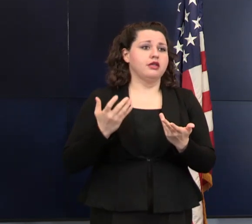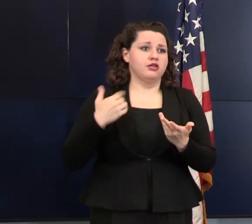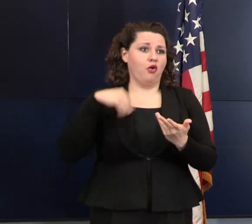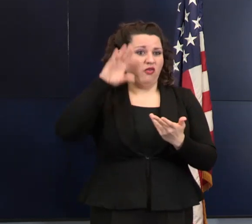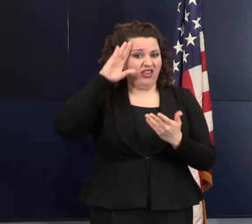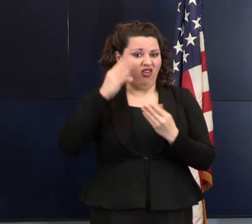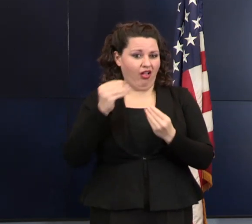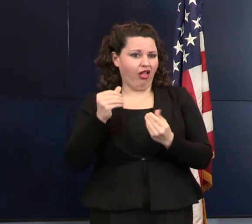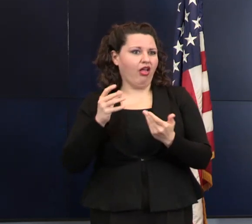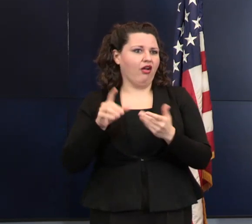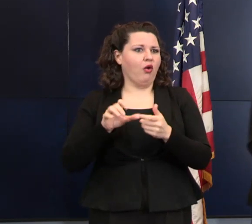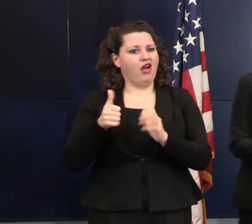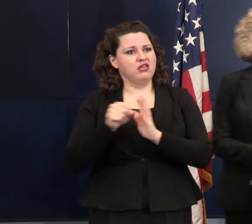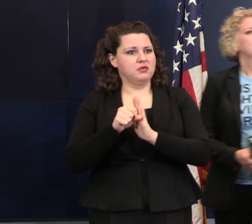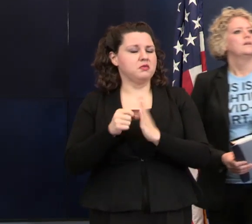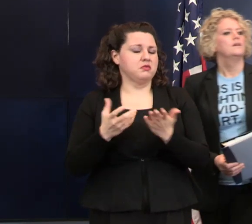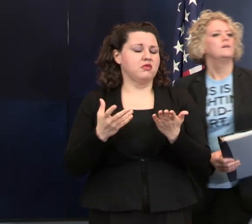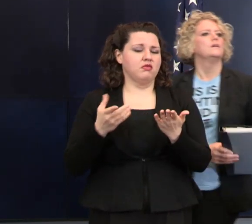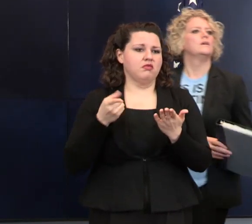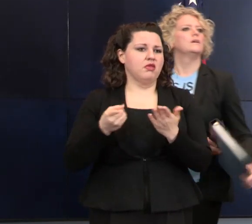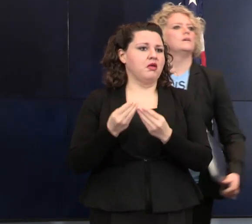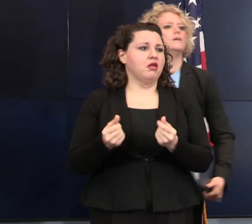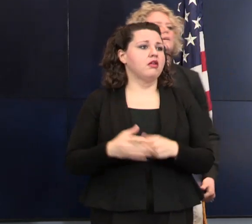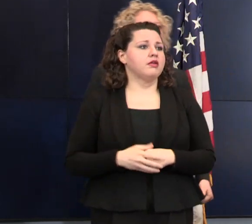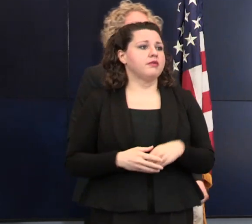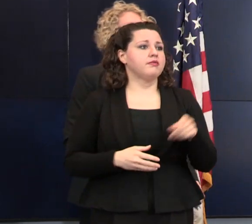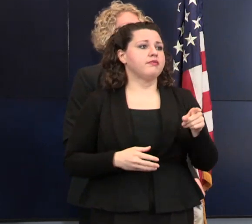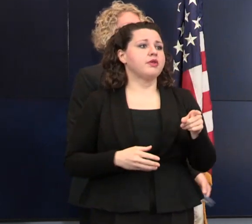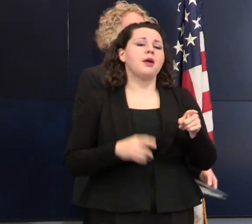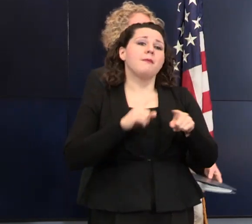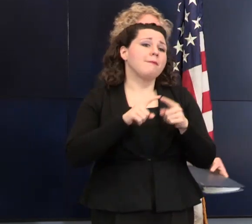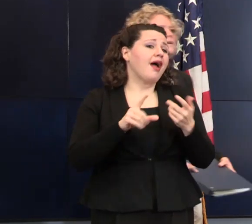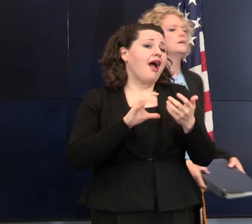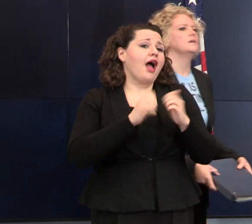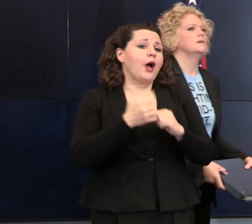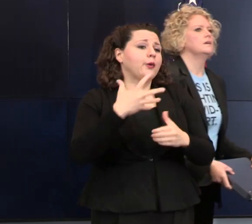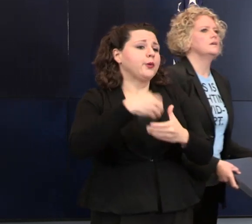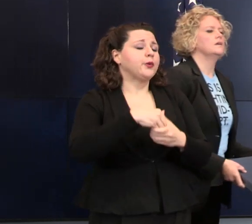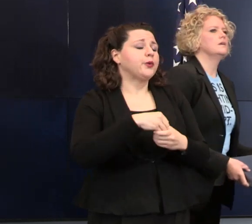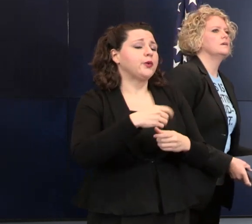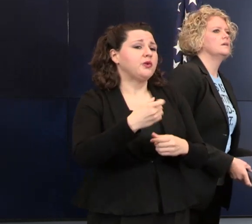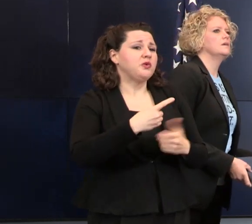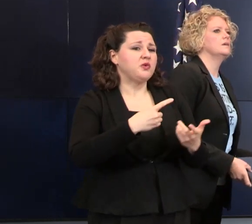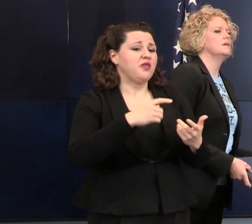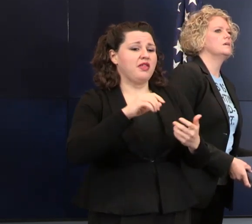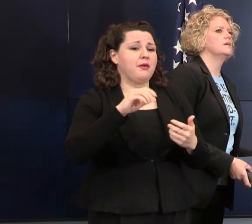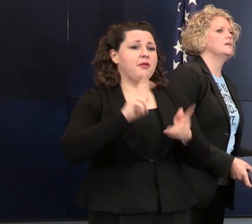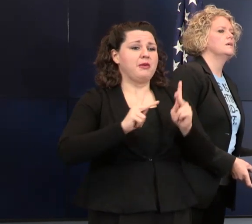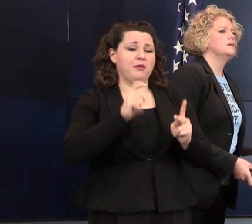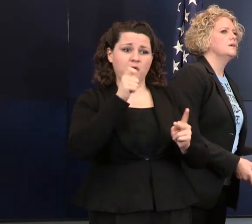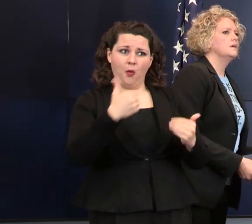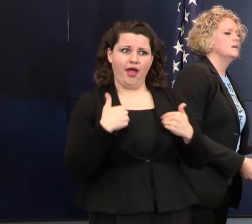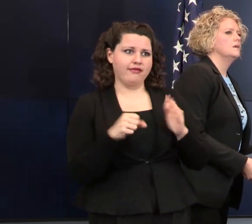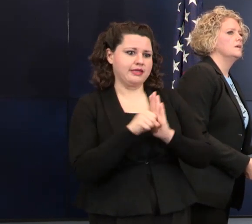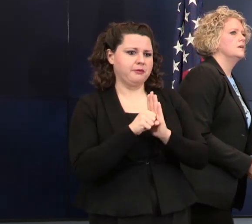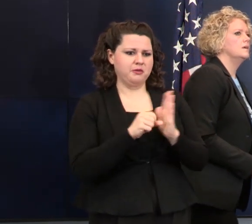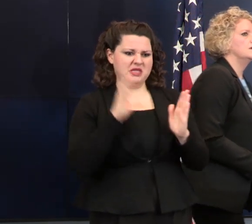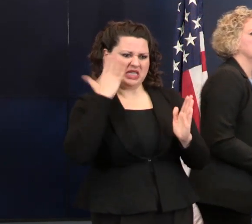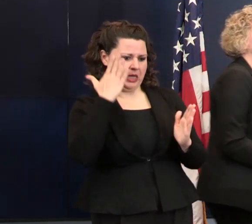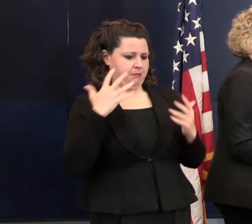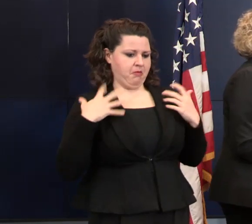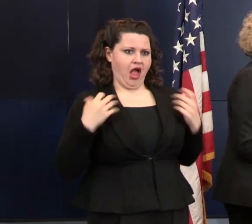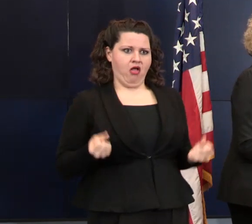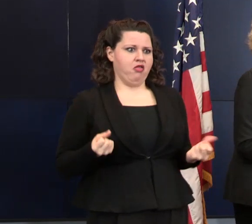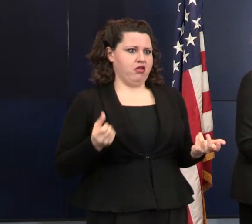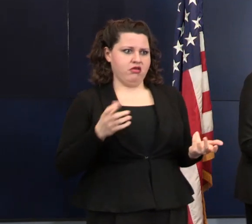symptoms. How do you account for those asymptomatic people, though, in that situation? Like, is that any consideration